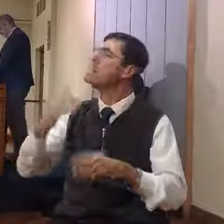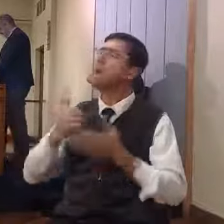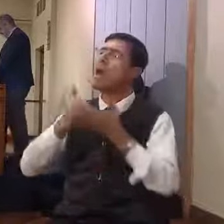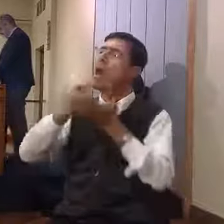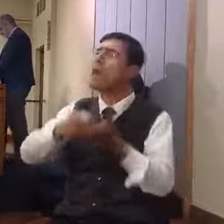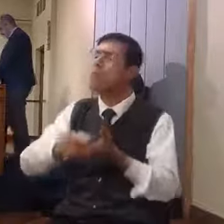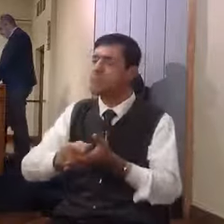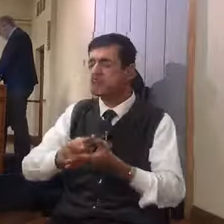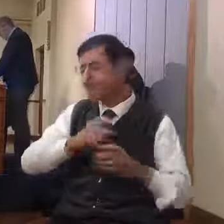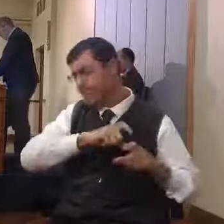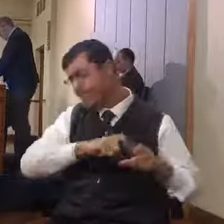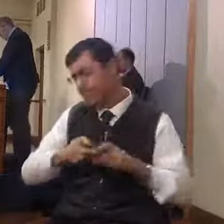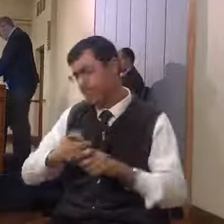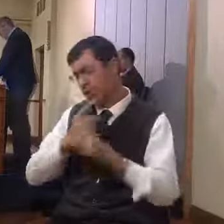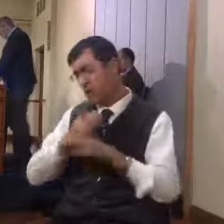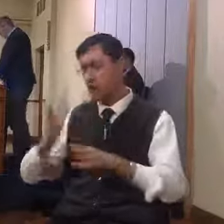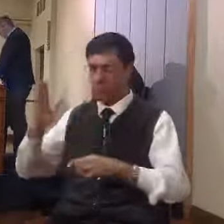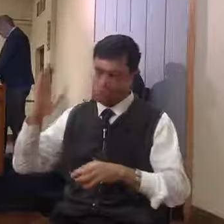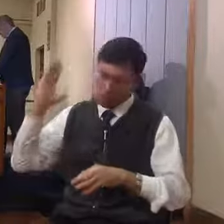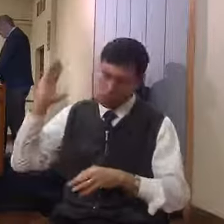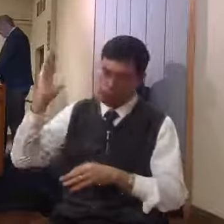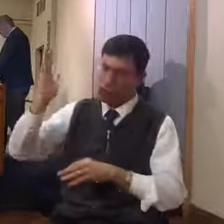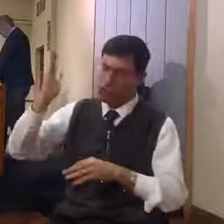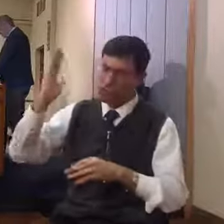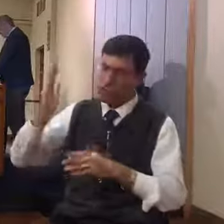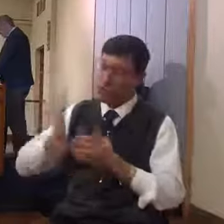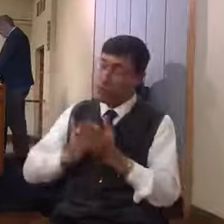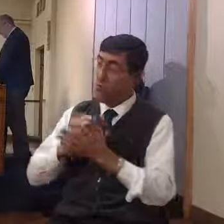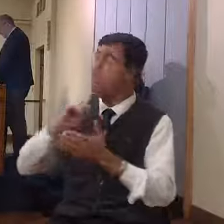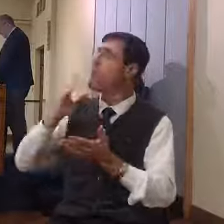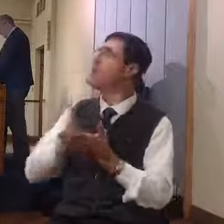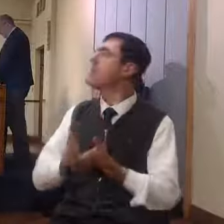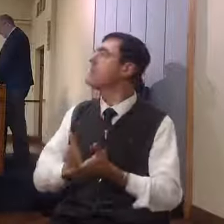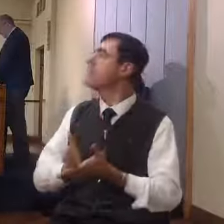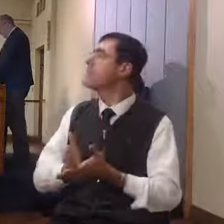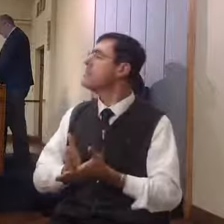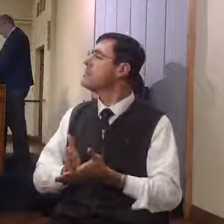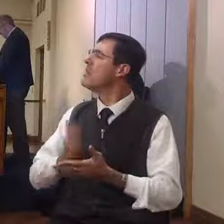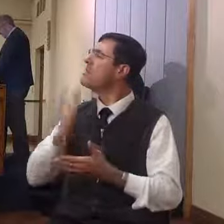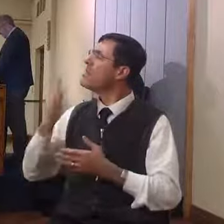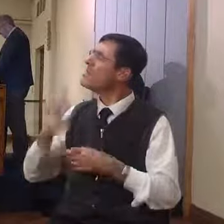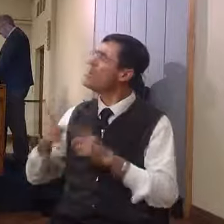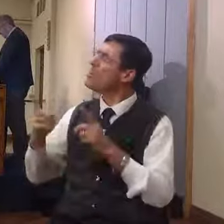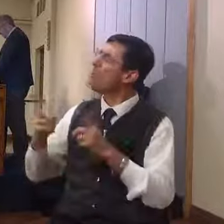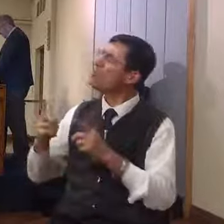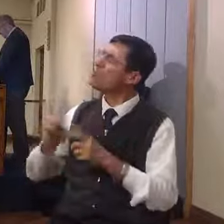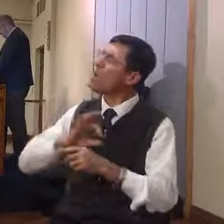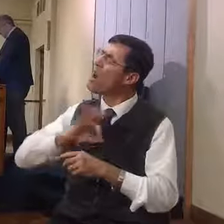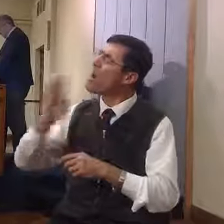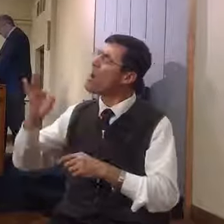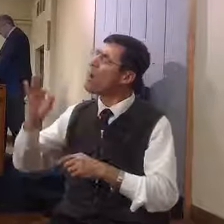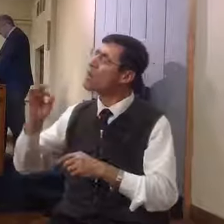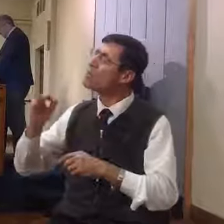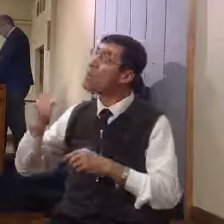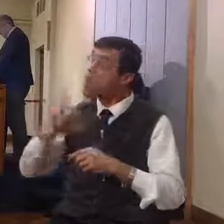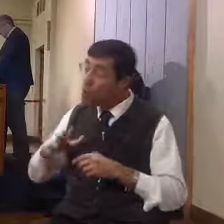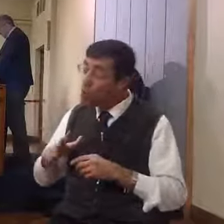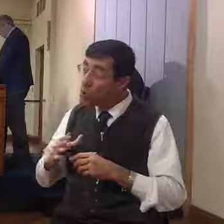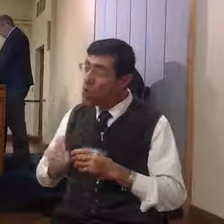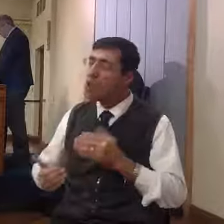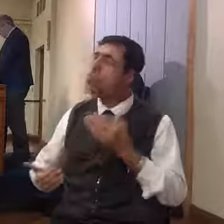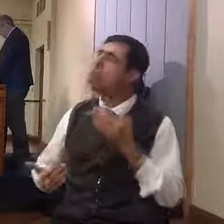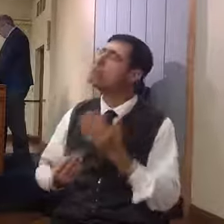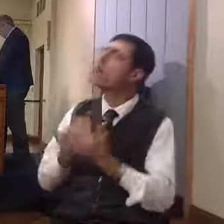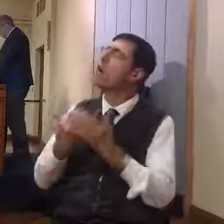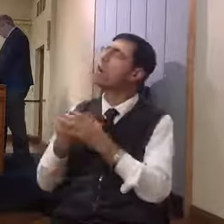Spirit, Lord, for an awakening in our land, these holy last times.